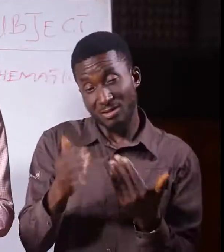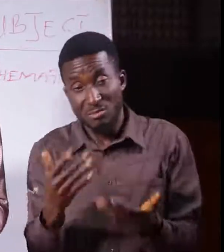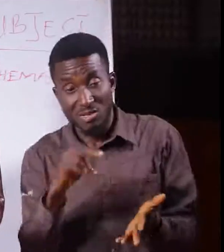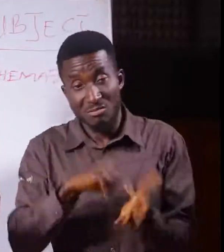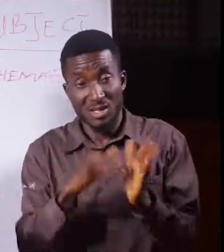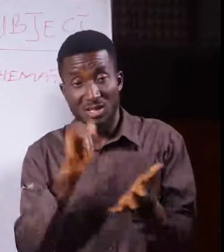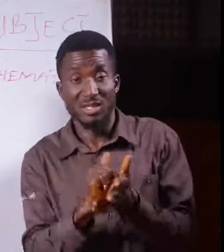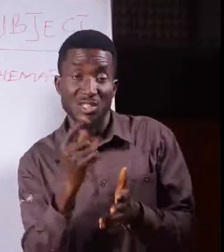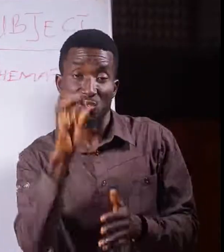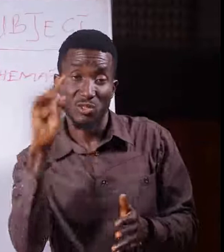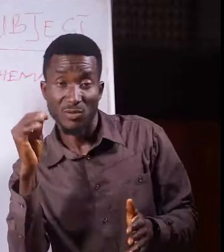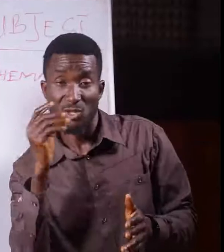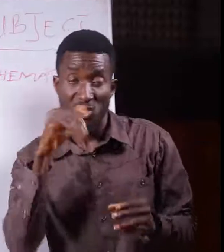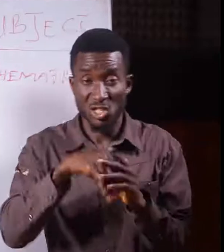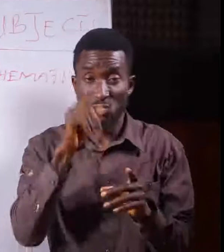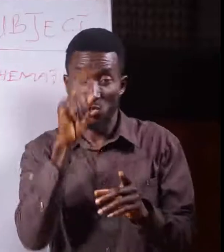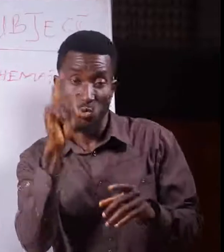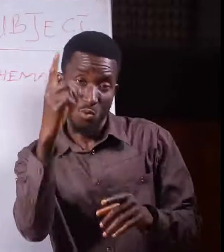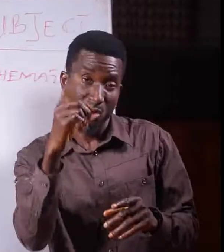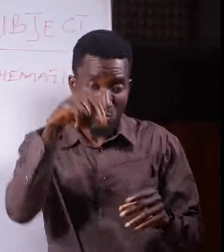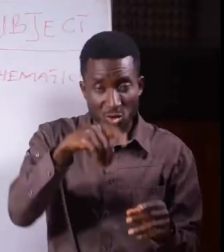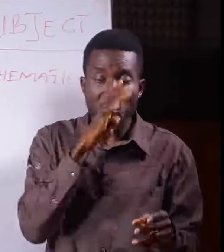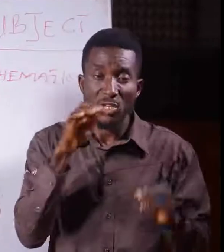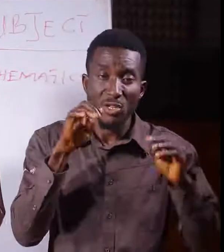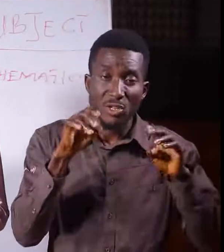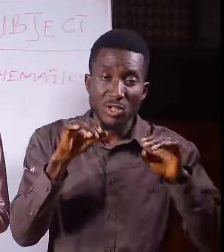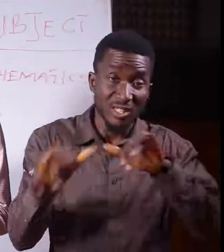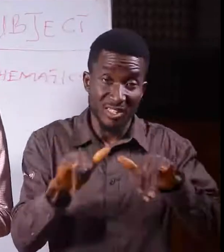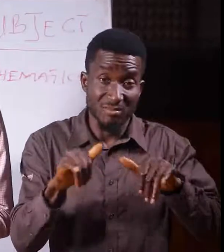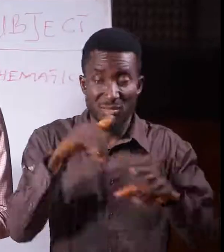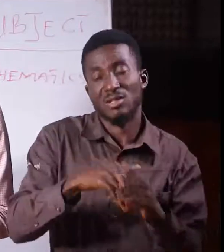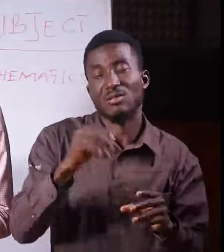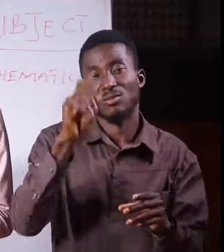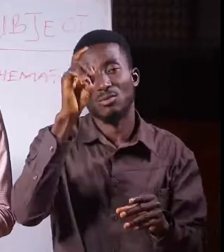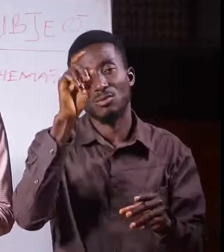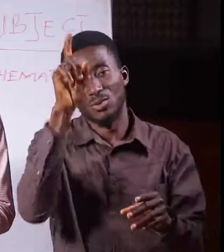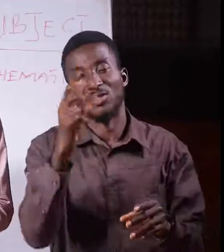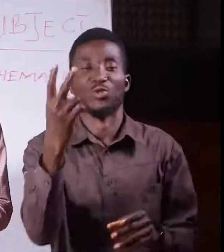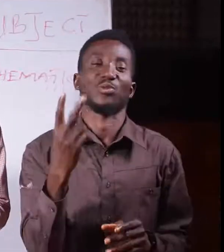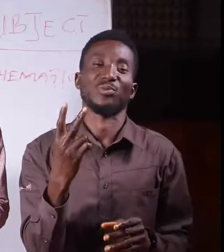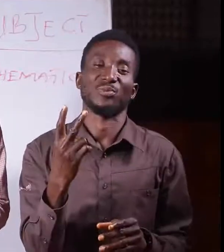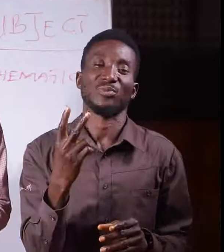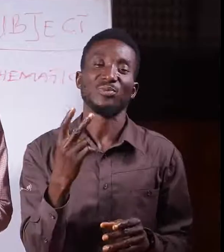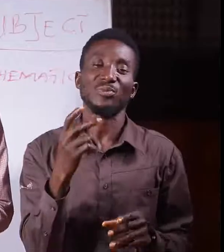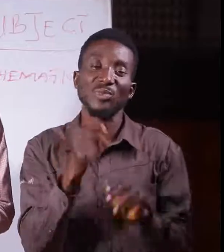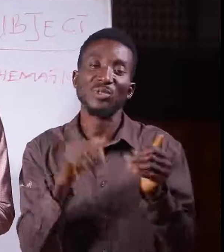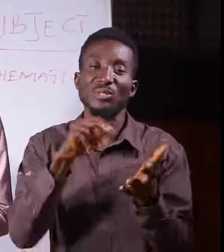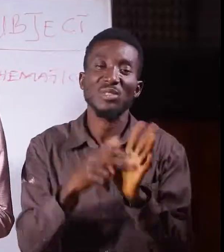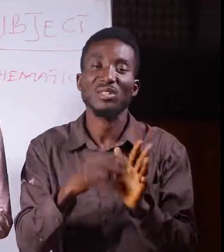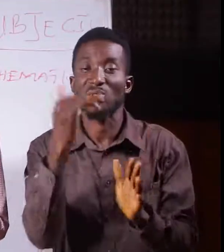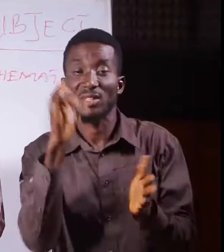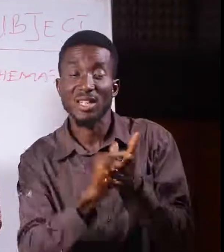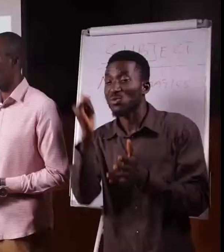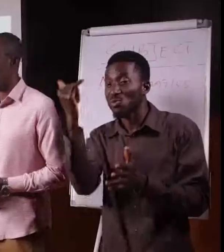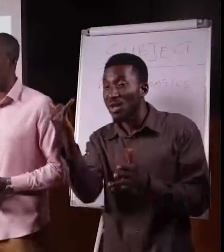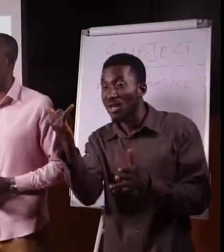coefficient of y in the equation 1 must be equals to the coefficient of y in the equations 2, which also means that y is